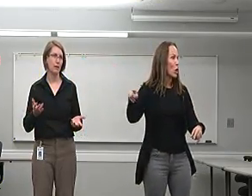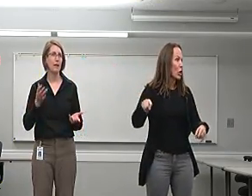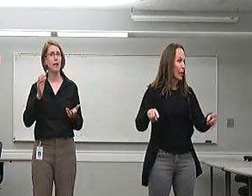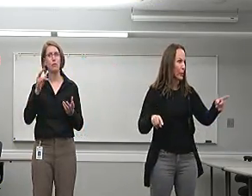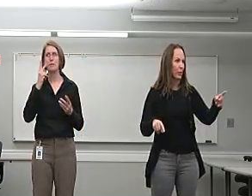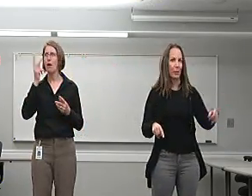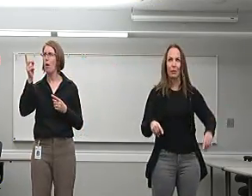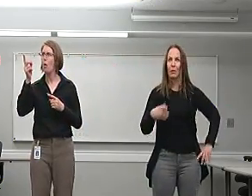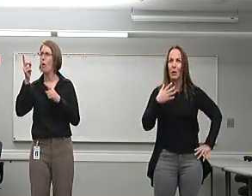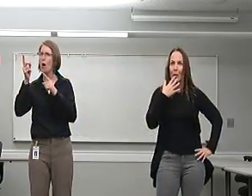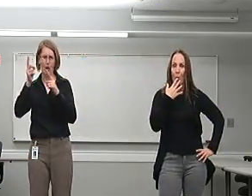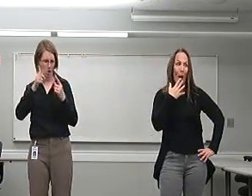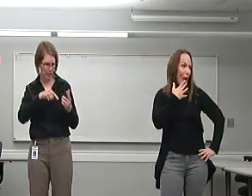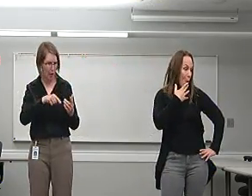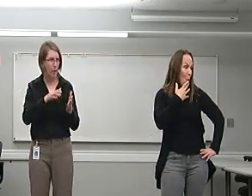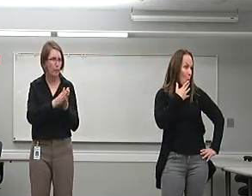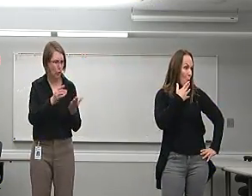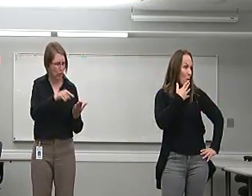go, wow,